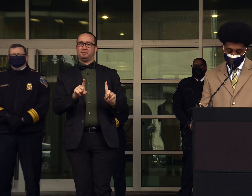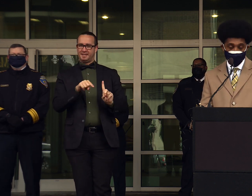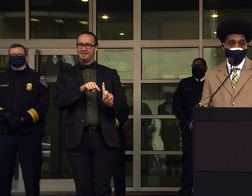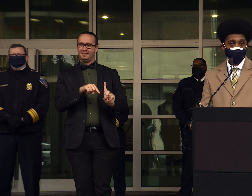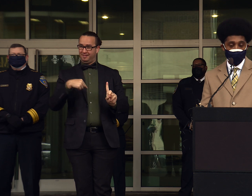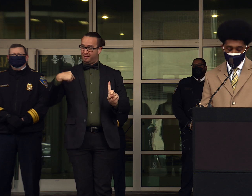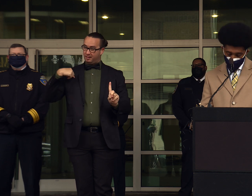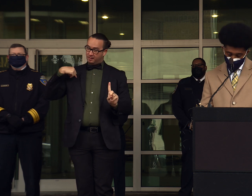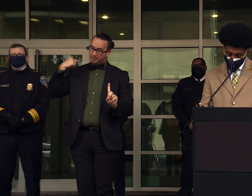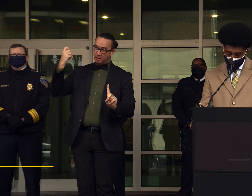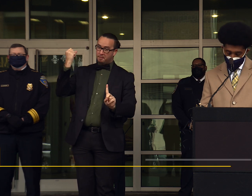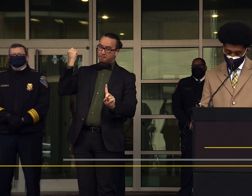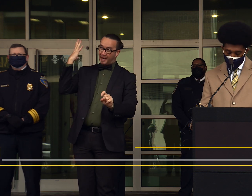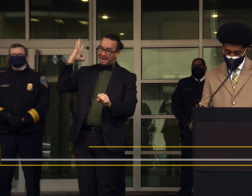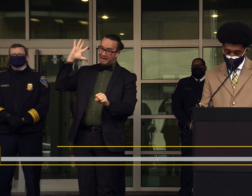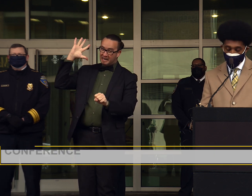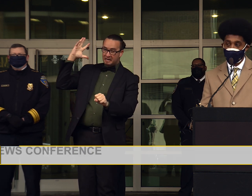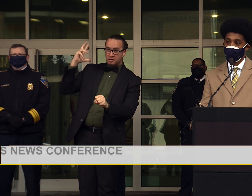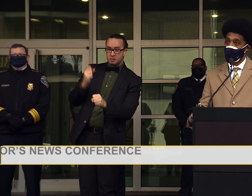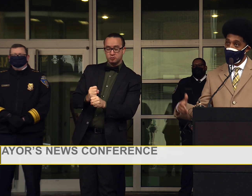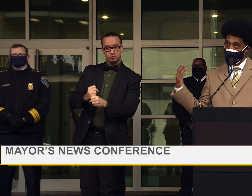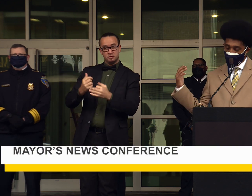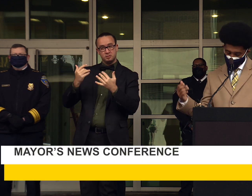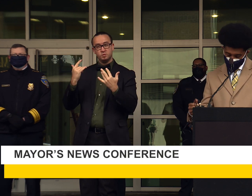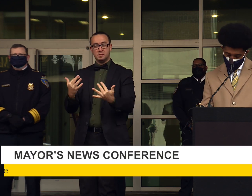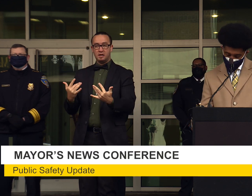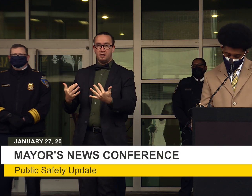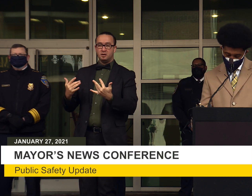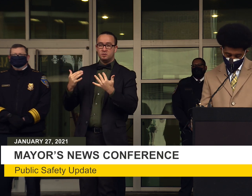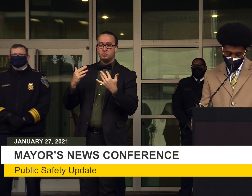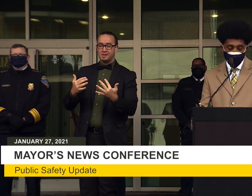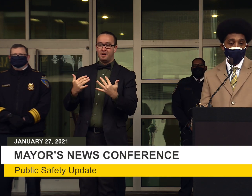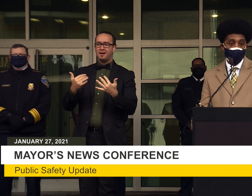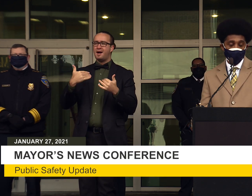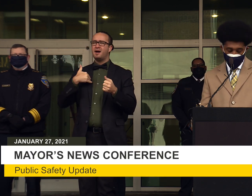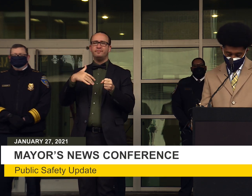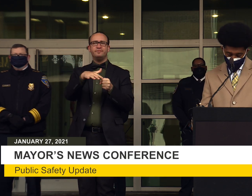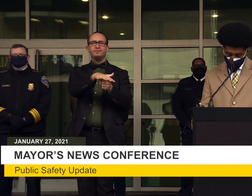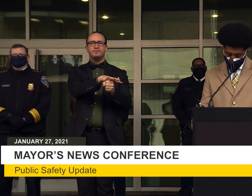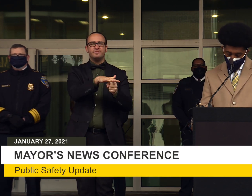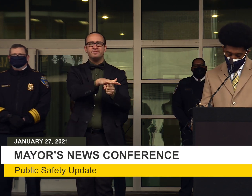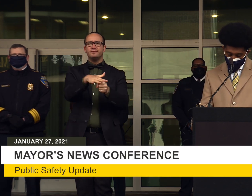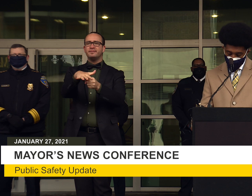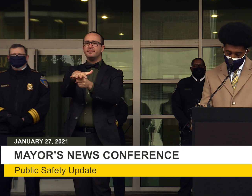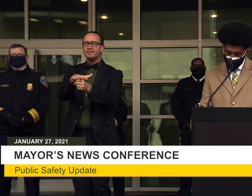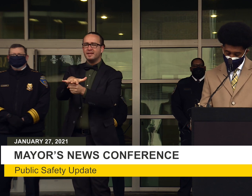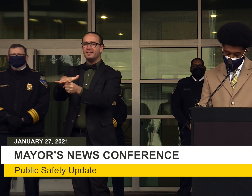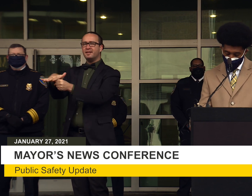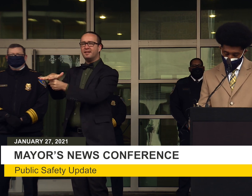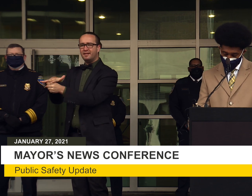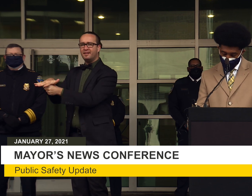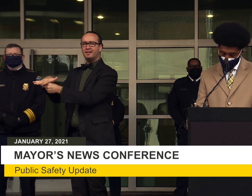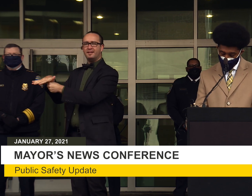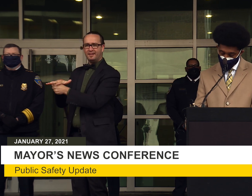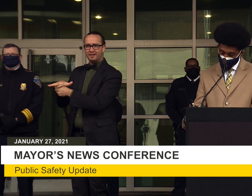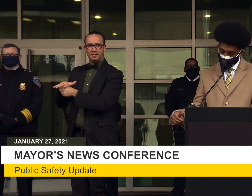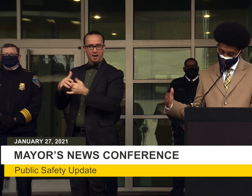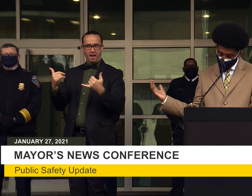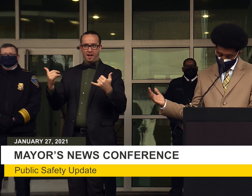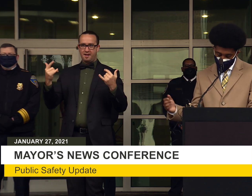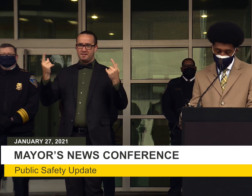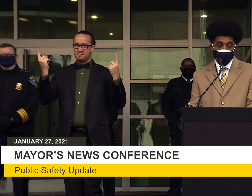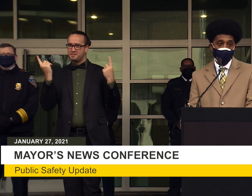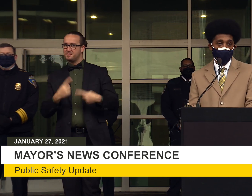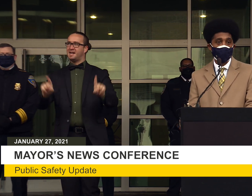District officers had their first roll call in the former Baltimore Sun building on Monday. Over the past year, project manager